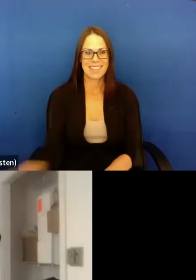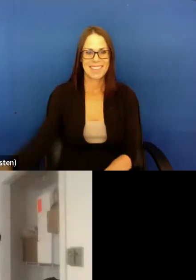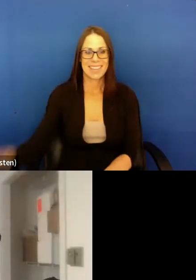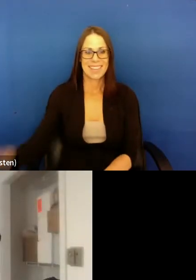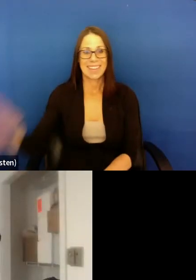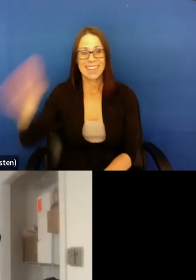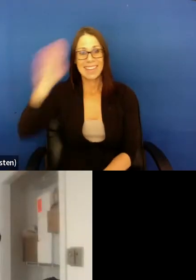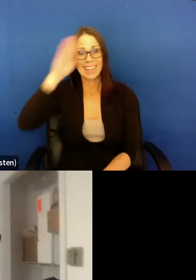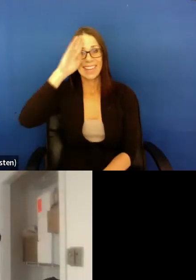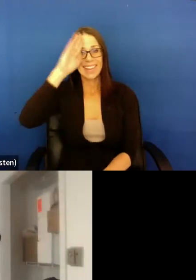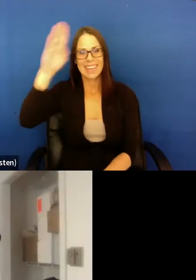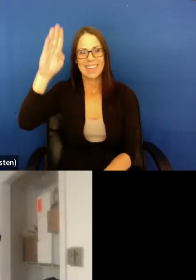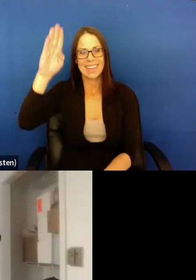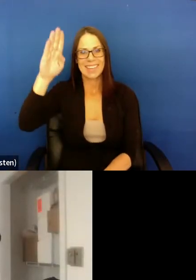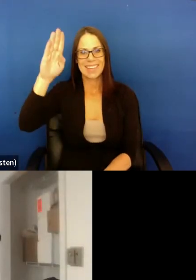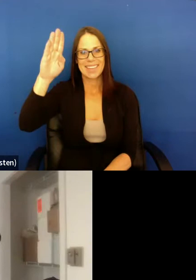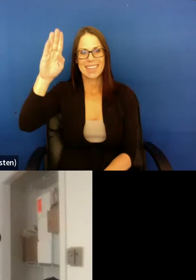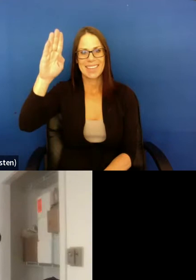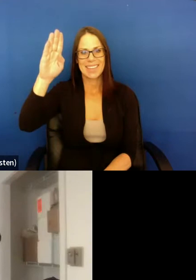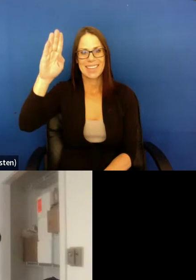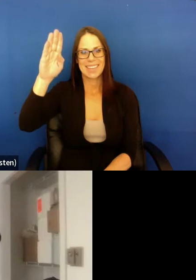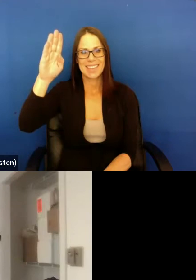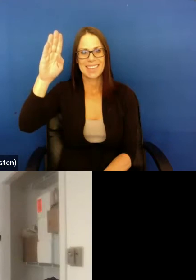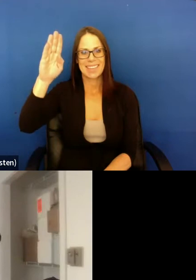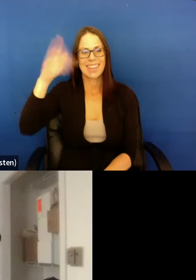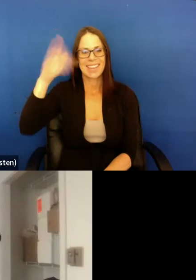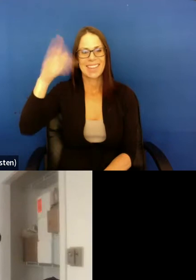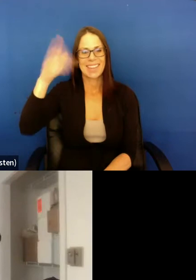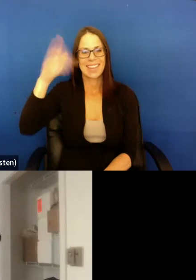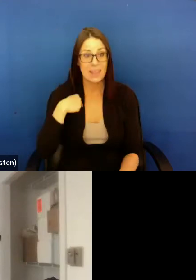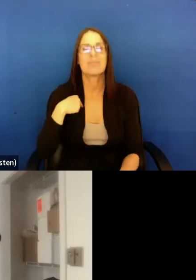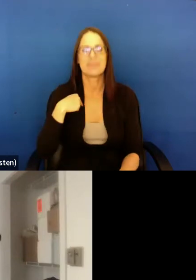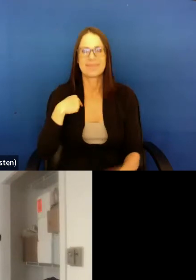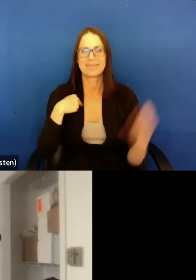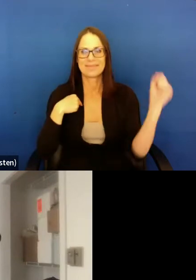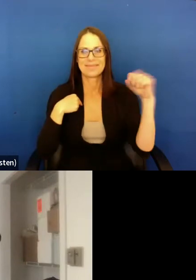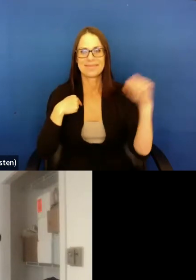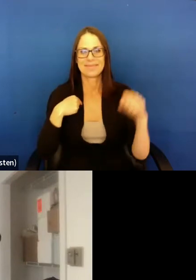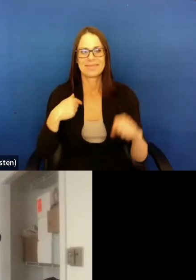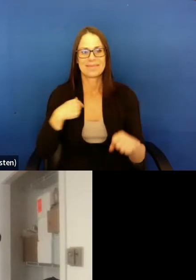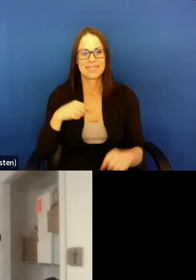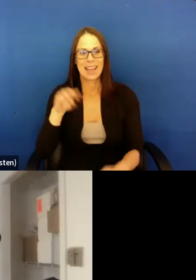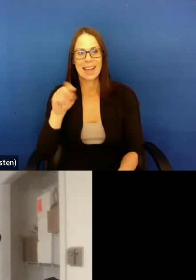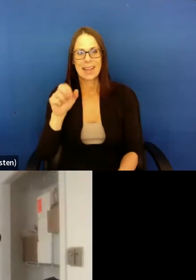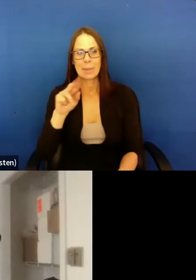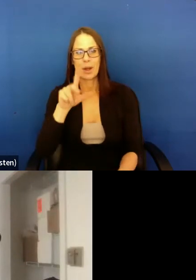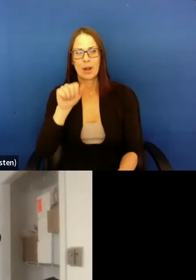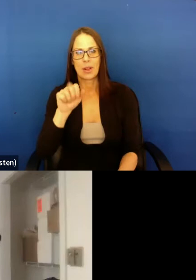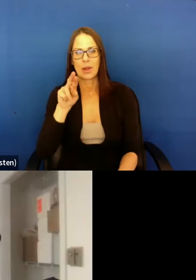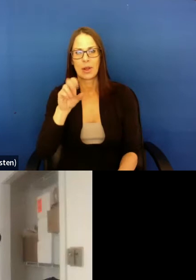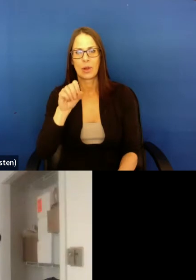Hi, I'm on Zoom. Can you hear me? I can. Hi, I'm Marley Robinson. I'm a student